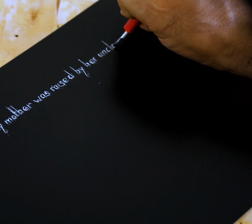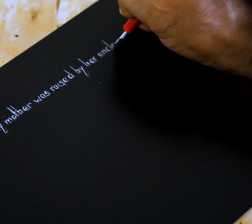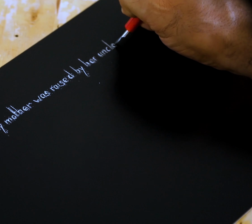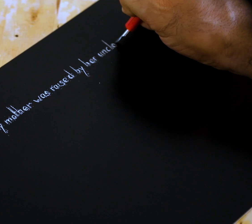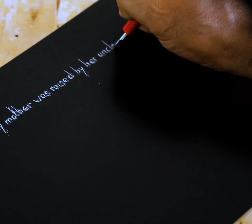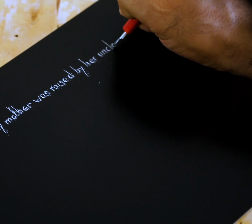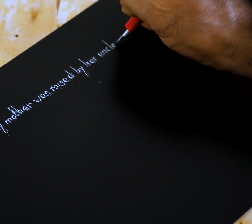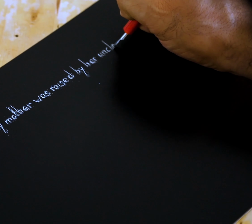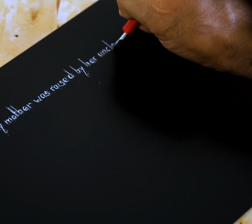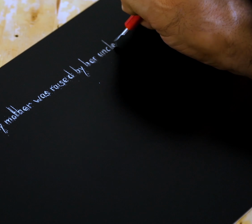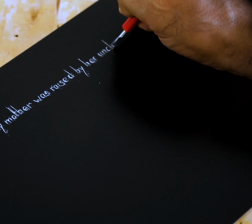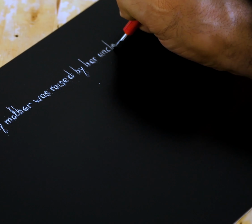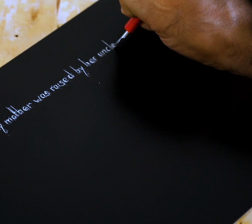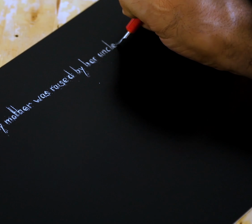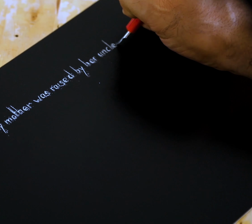Thank you.